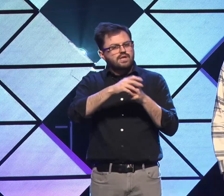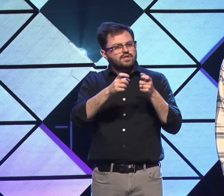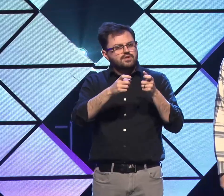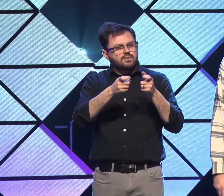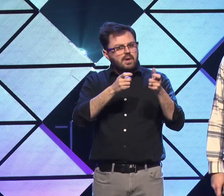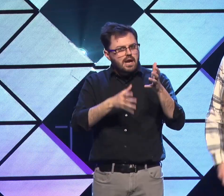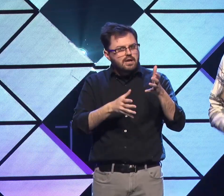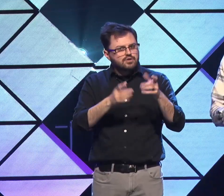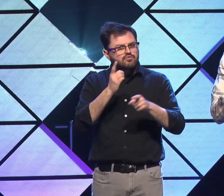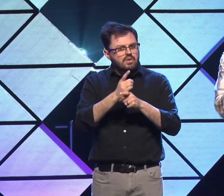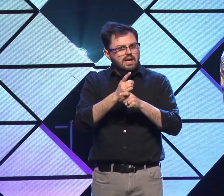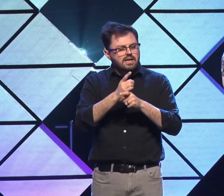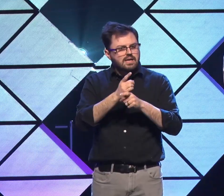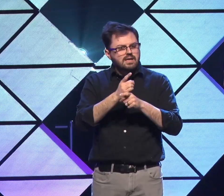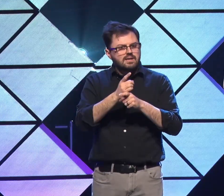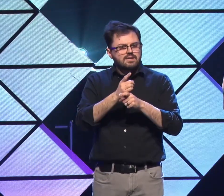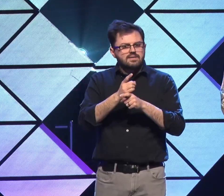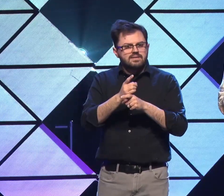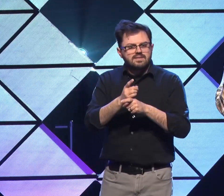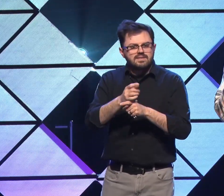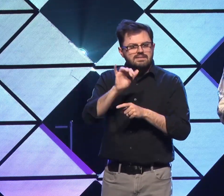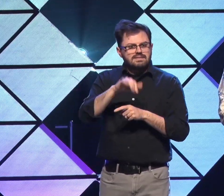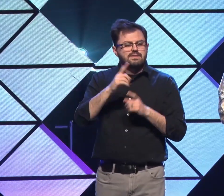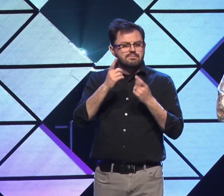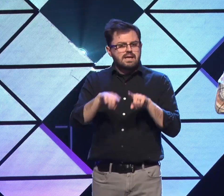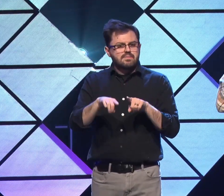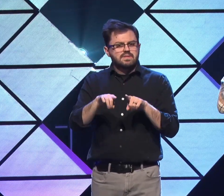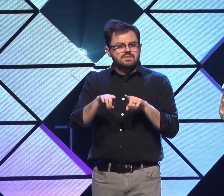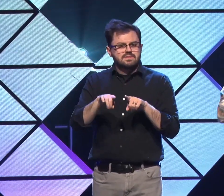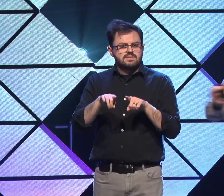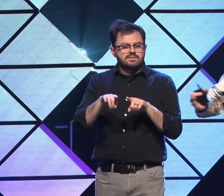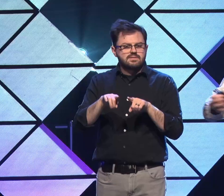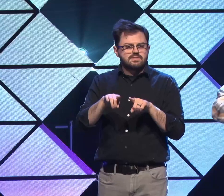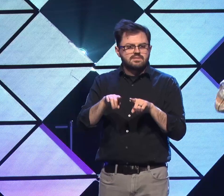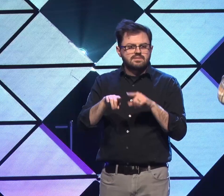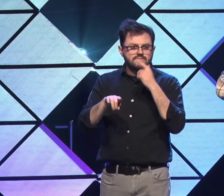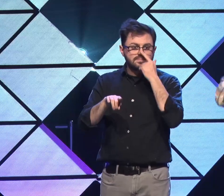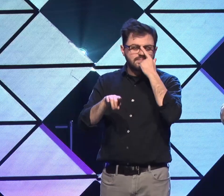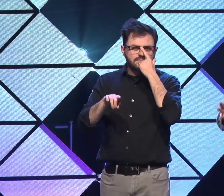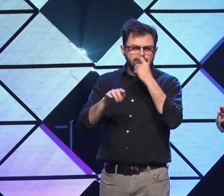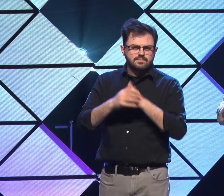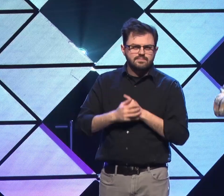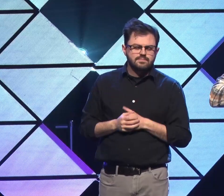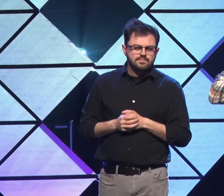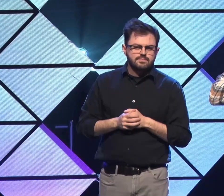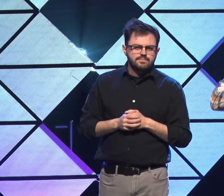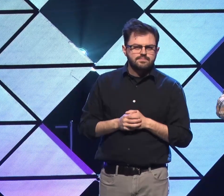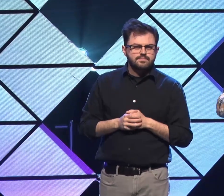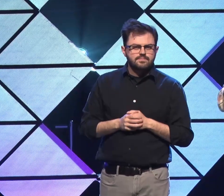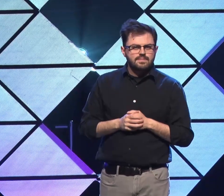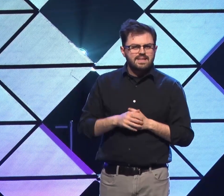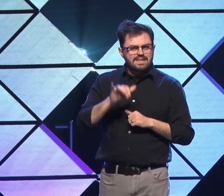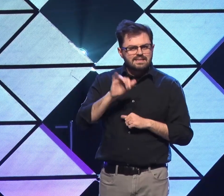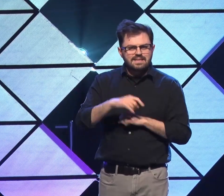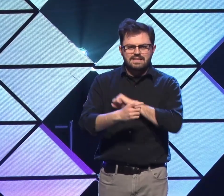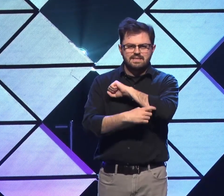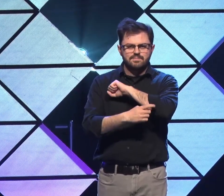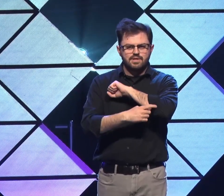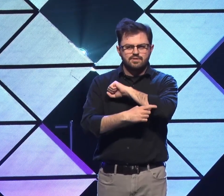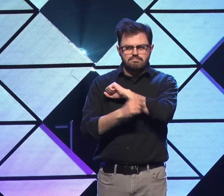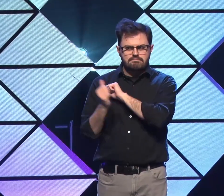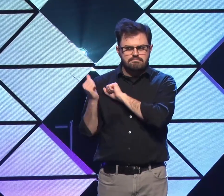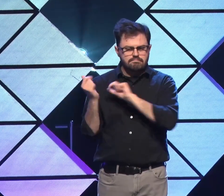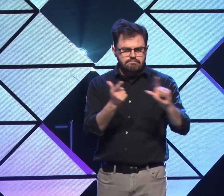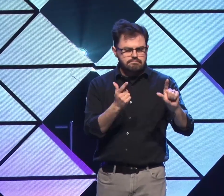right? That's what happens. And this is the temptation in all of us. Anytime we have a measure